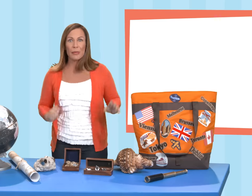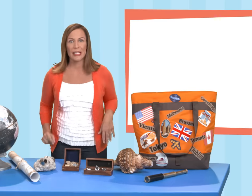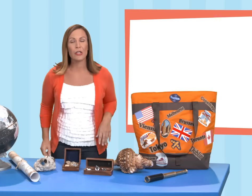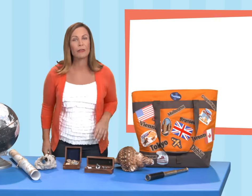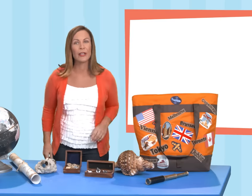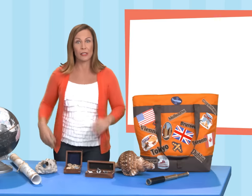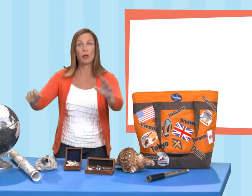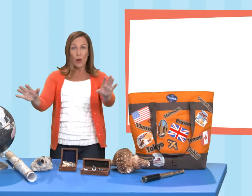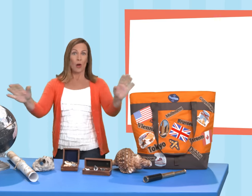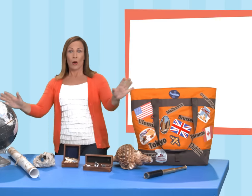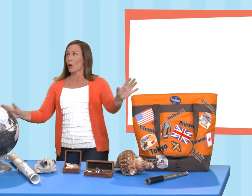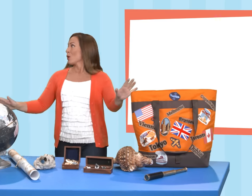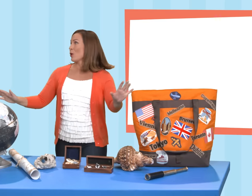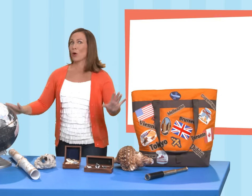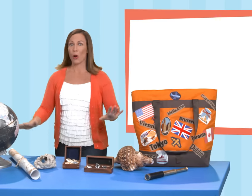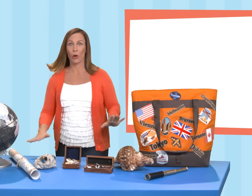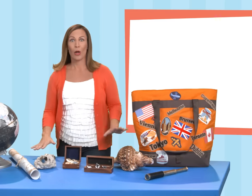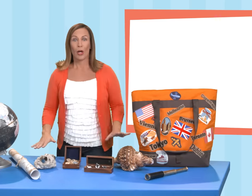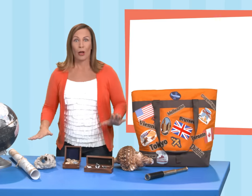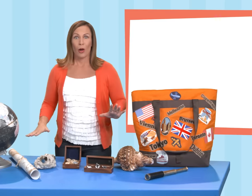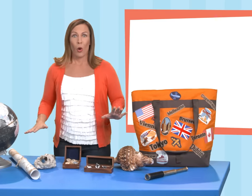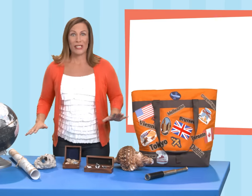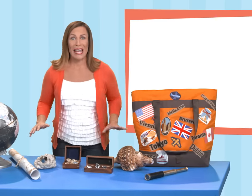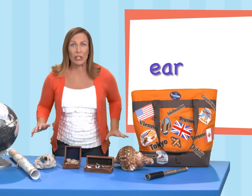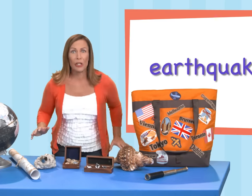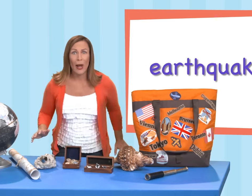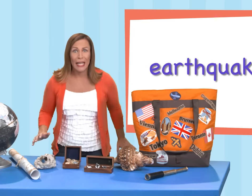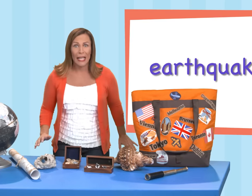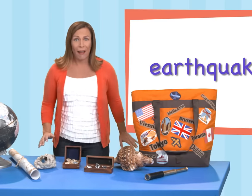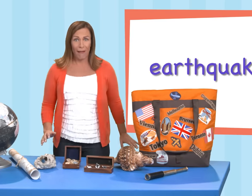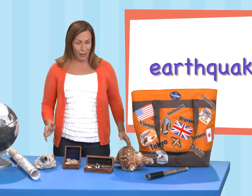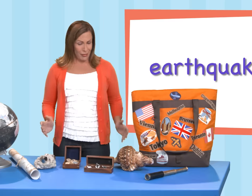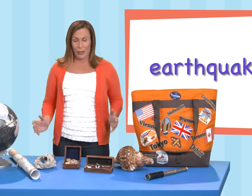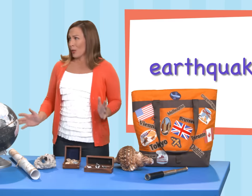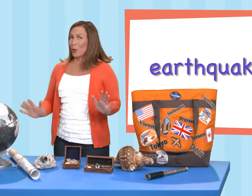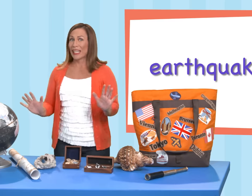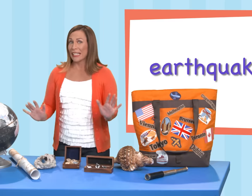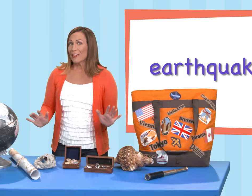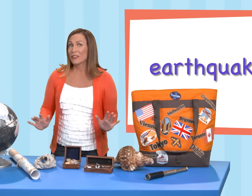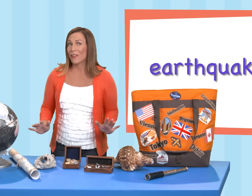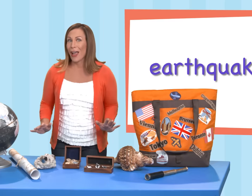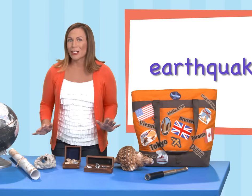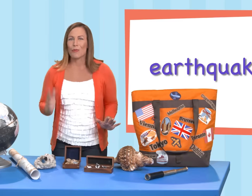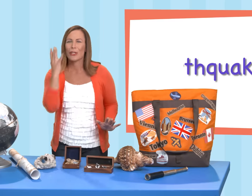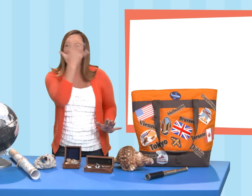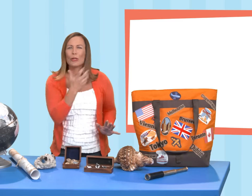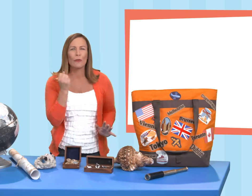beneath your feet Whoa! Was that an earthquake? We can even find beautiful